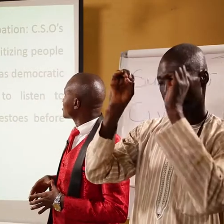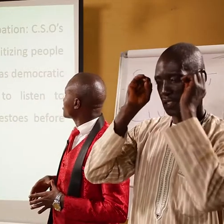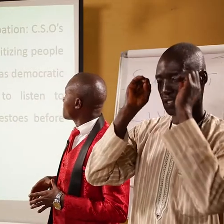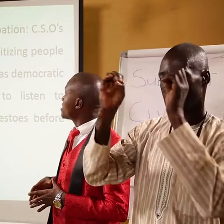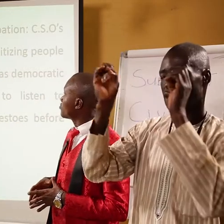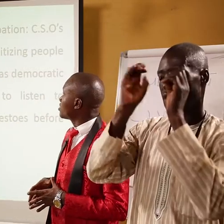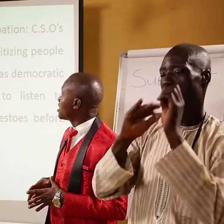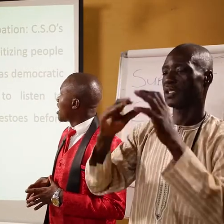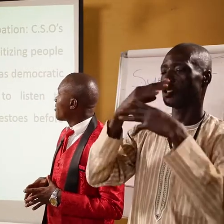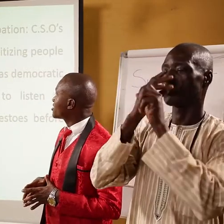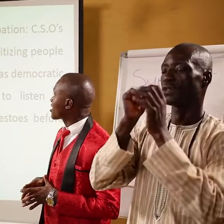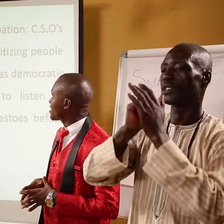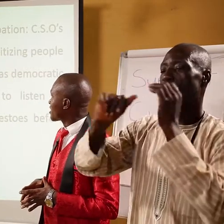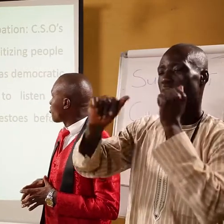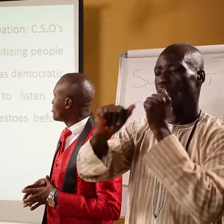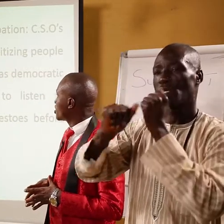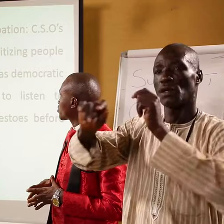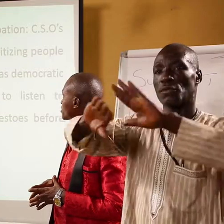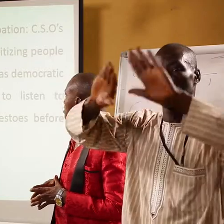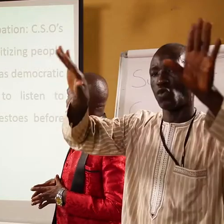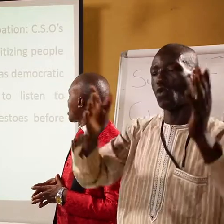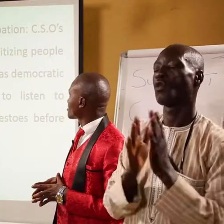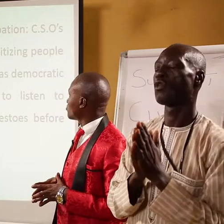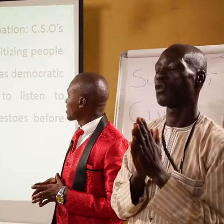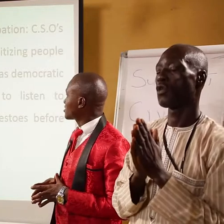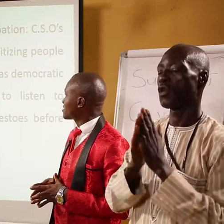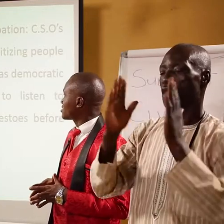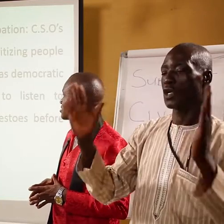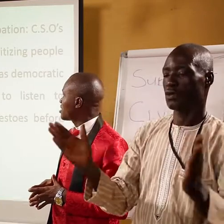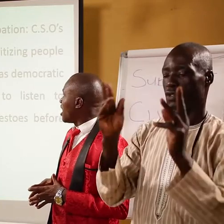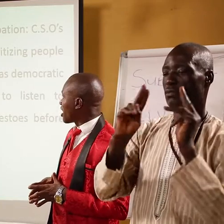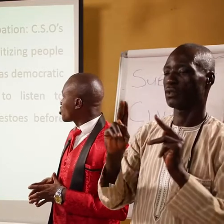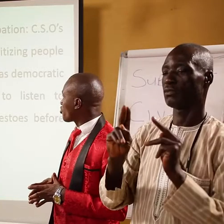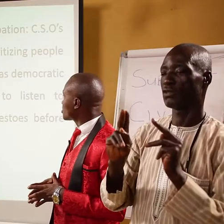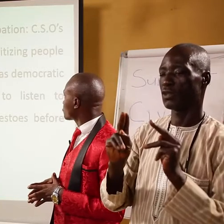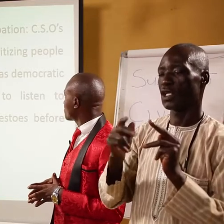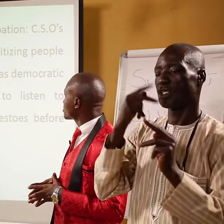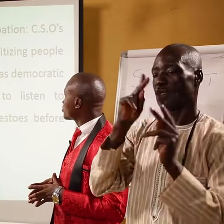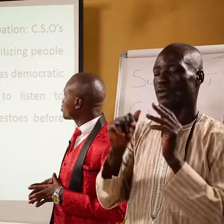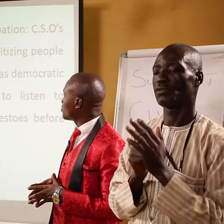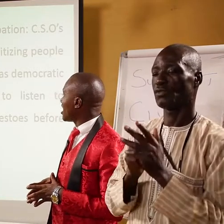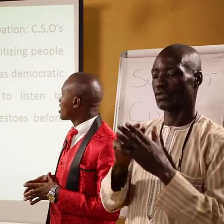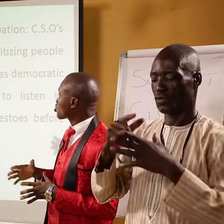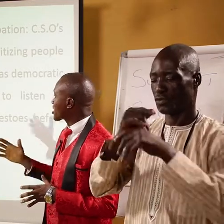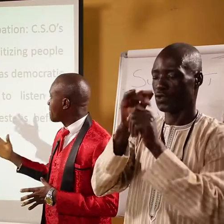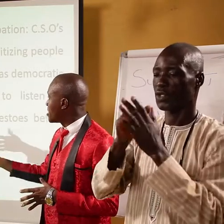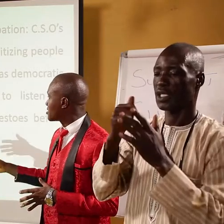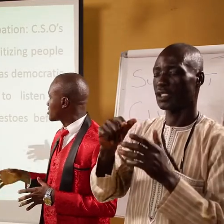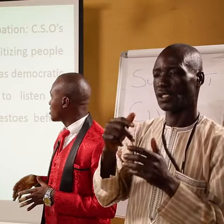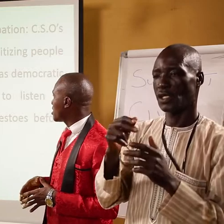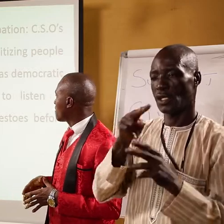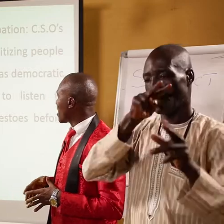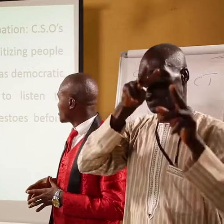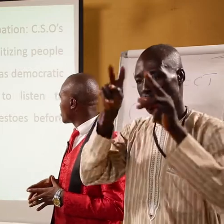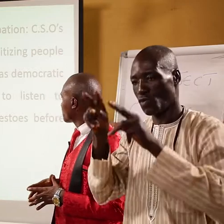and sensitizing people about their rights and obligations as democratic citizens, and encourage them to listen to election